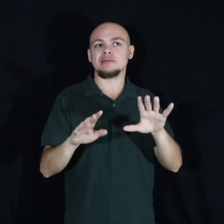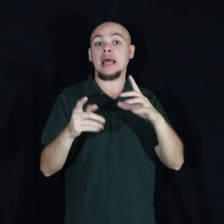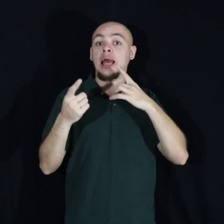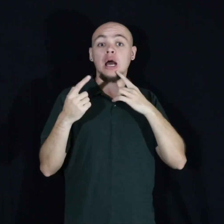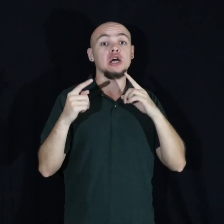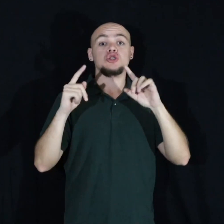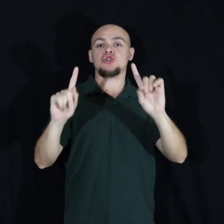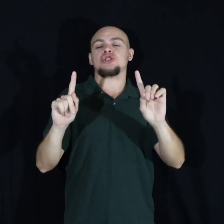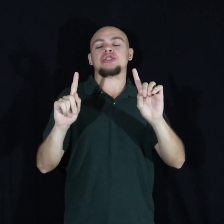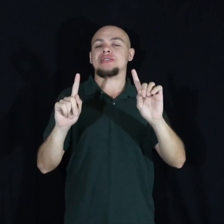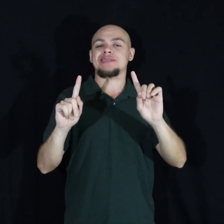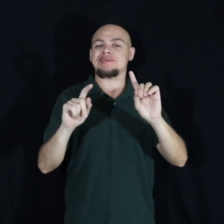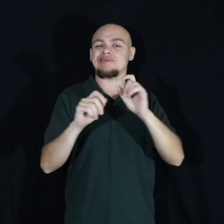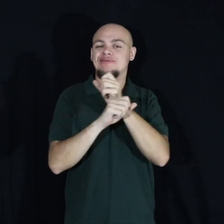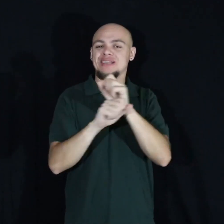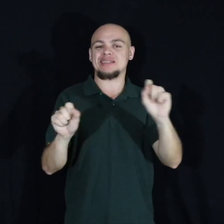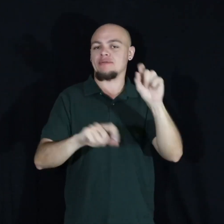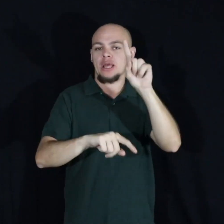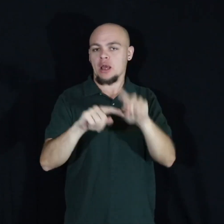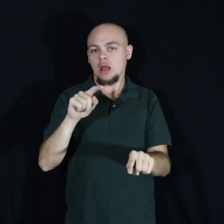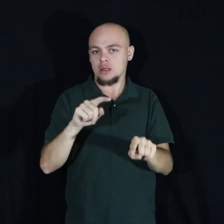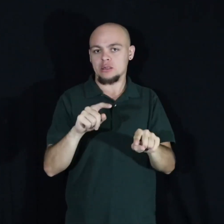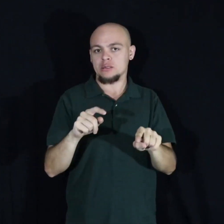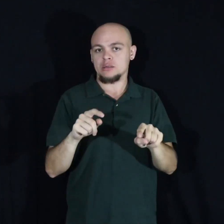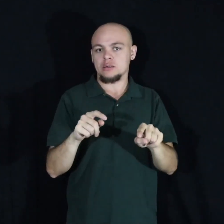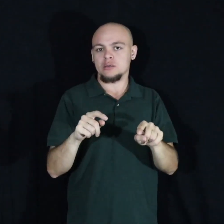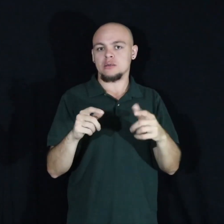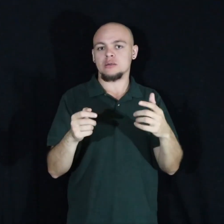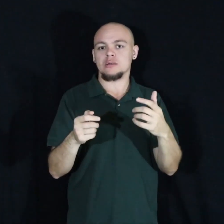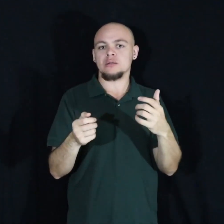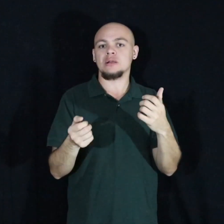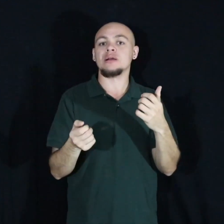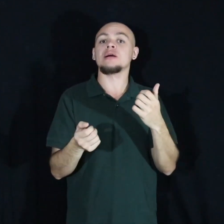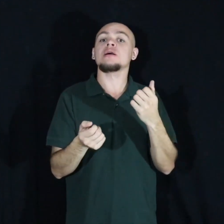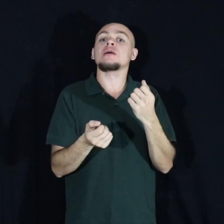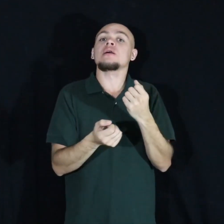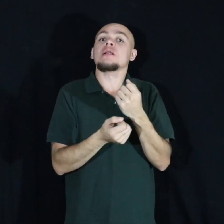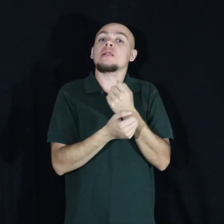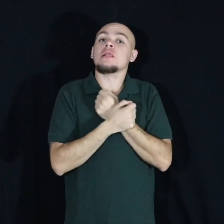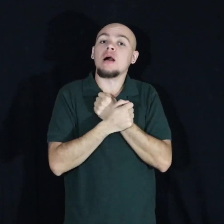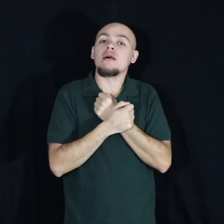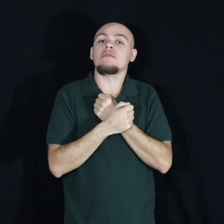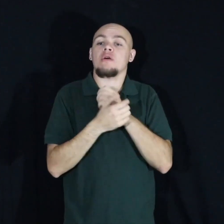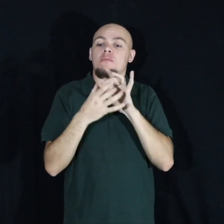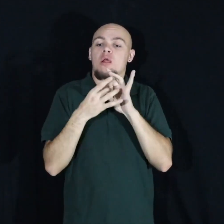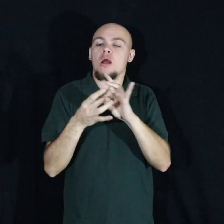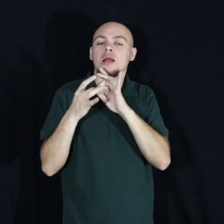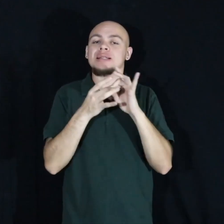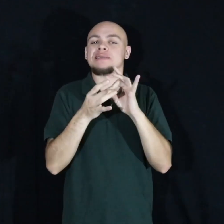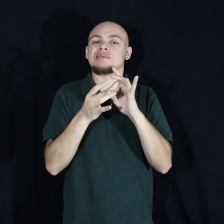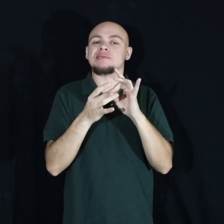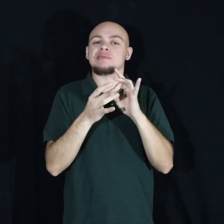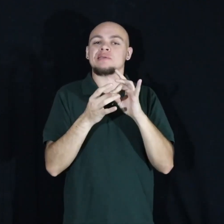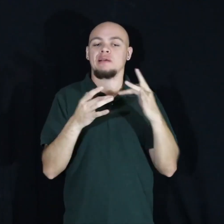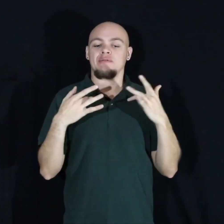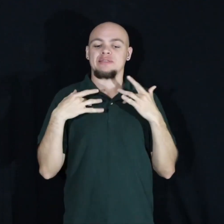achieve or maintain safety, love, belongingness, self-esteem, or self-actualization.